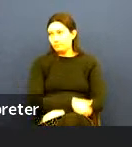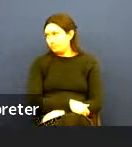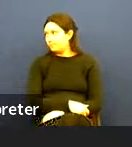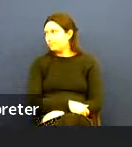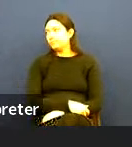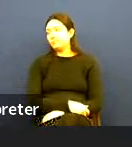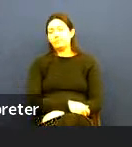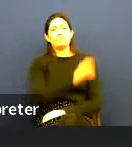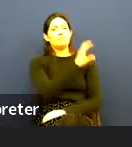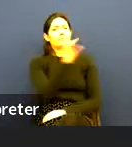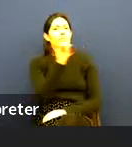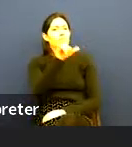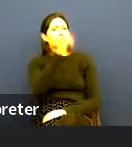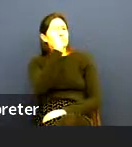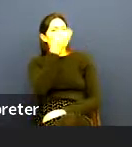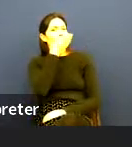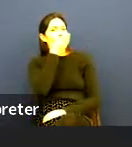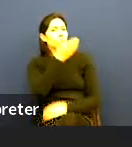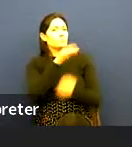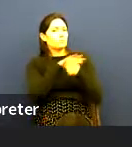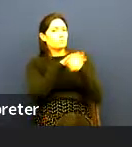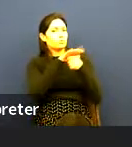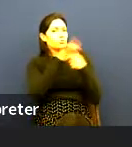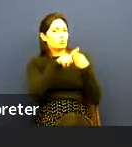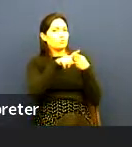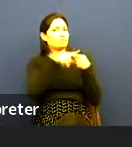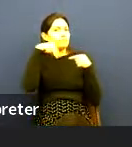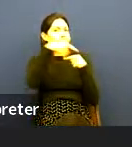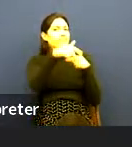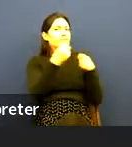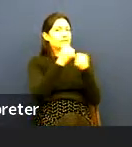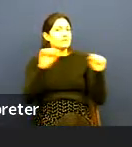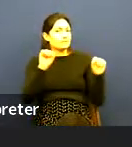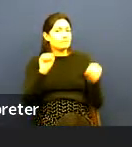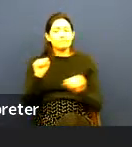And it is in a good location to actually cross safely.